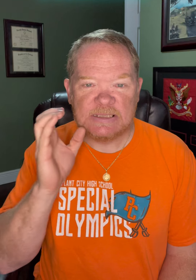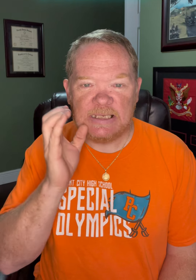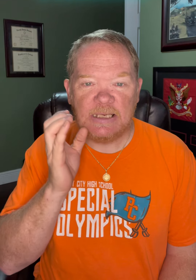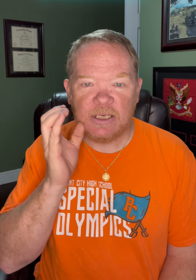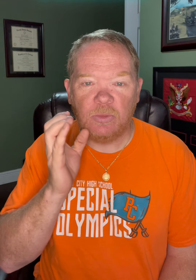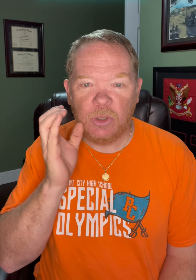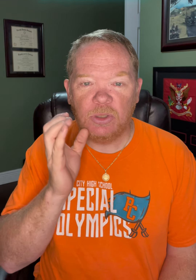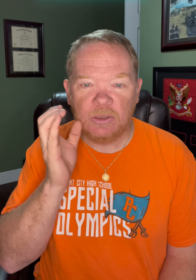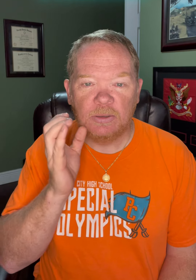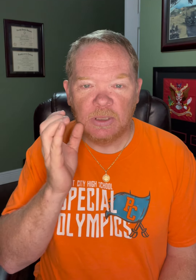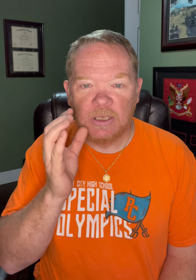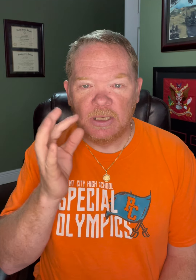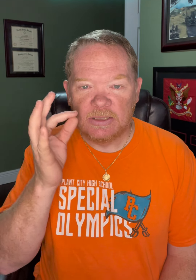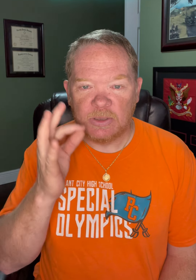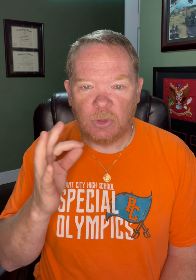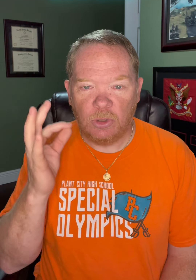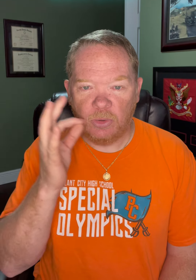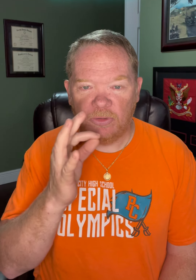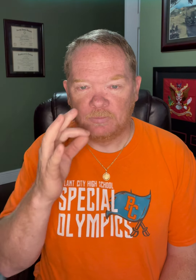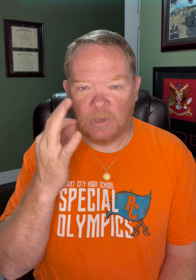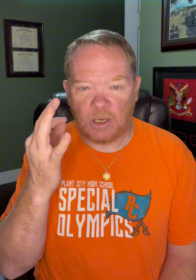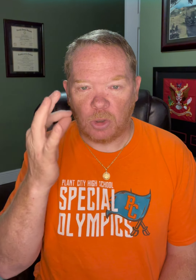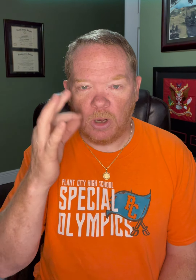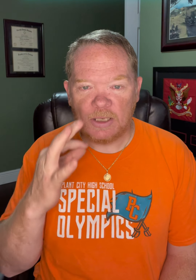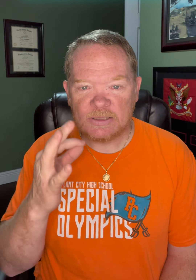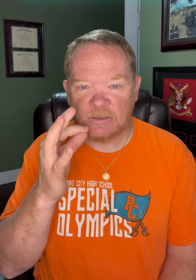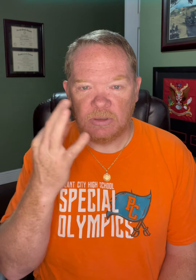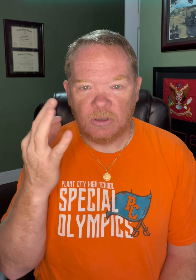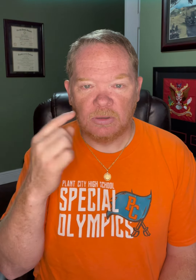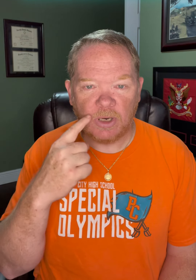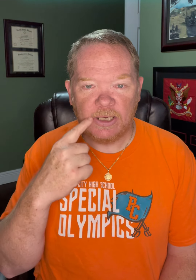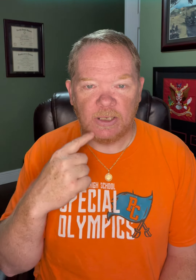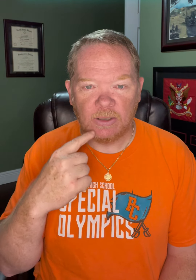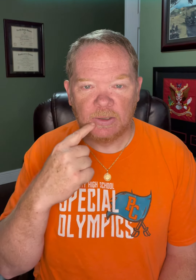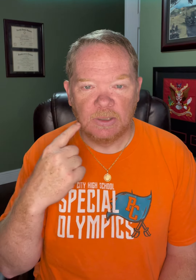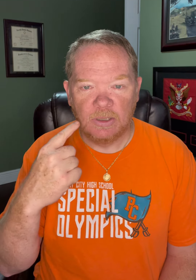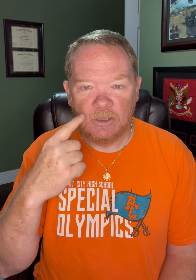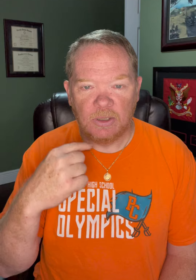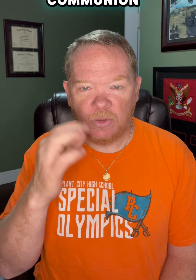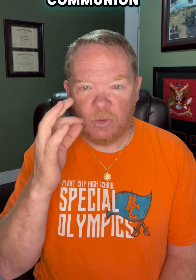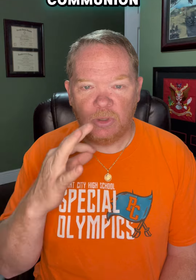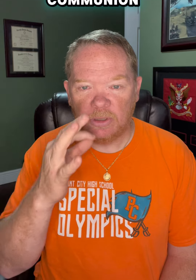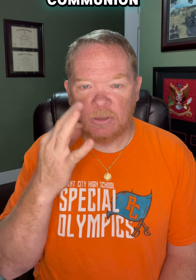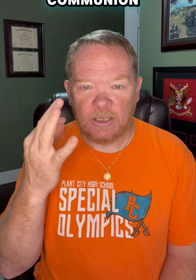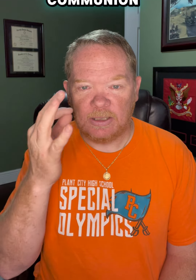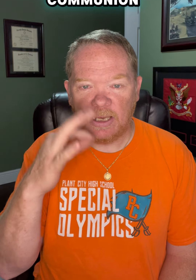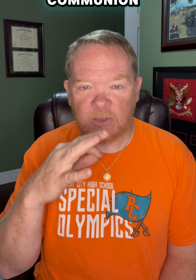C, communion. Some will do it with like a cross right here. Communion, like that,